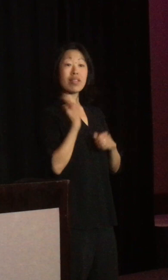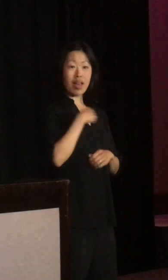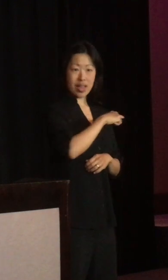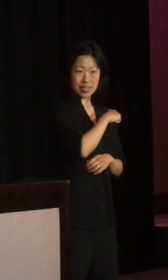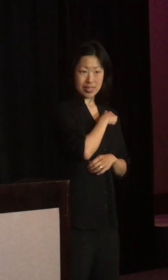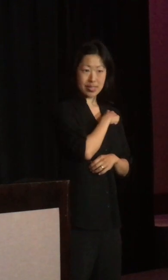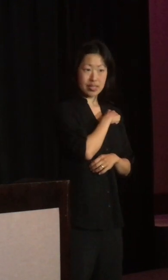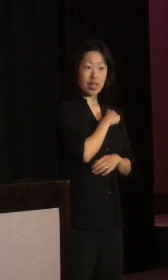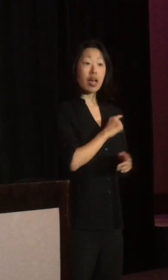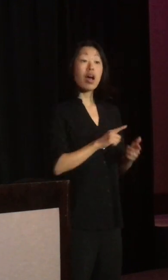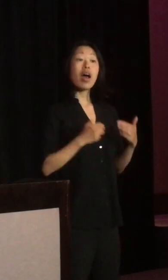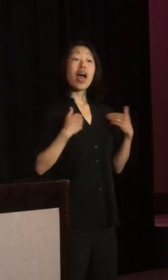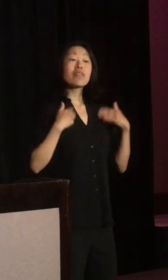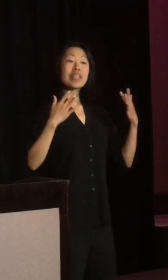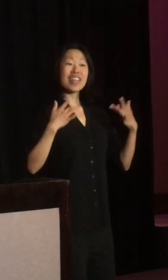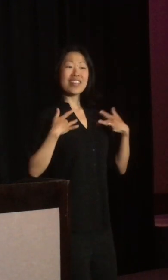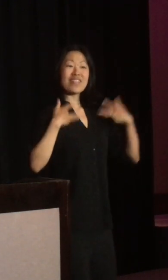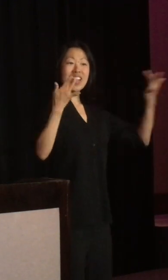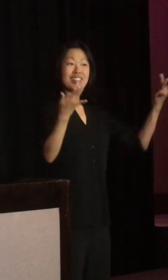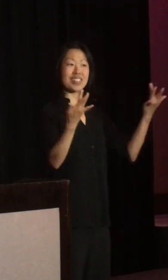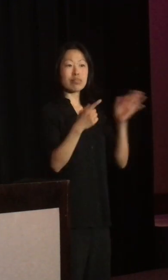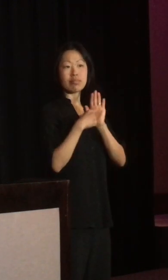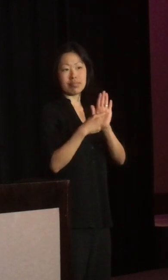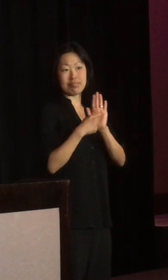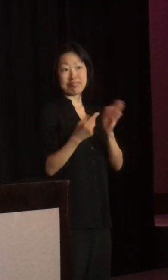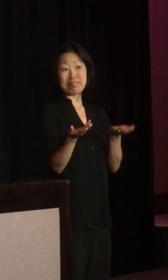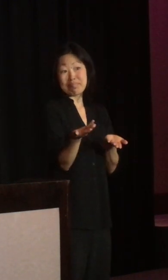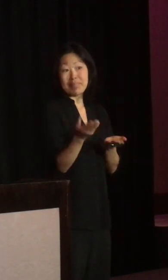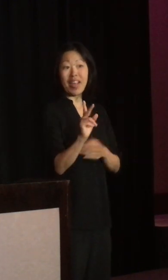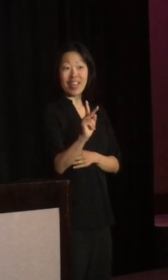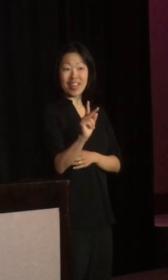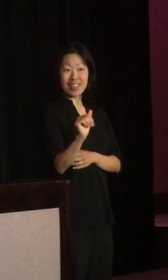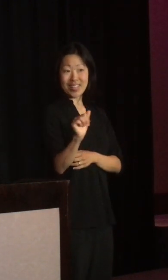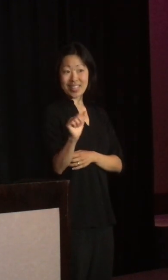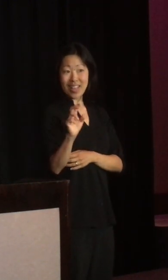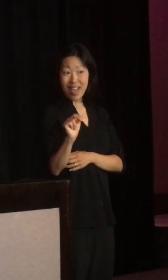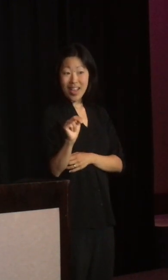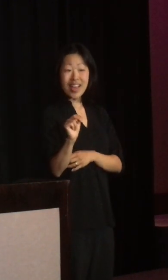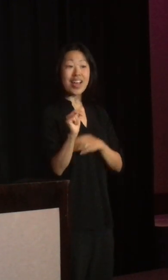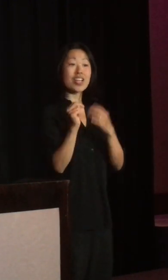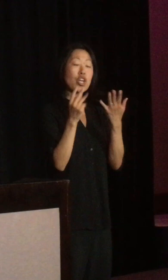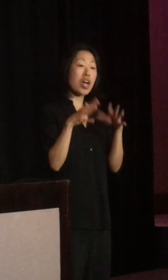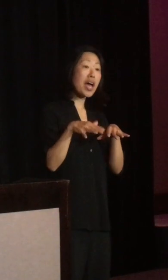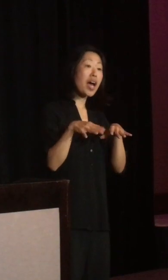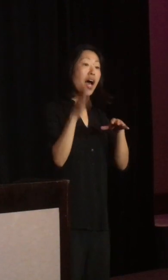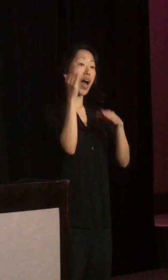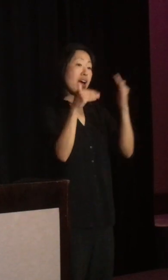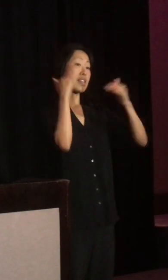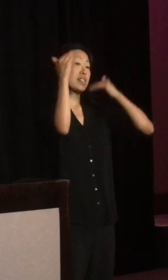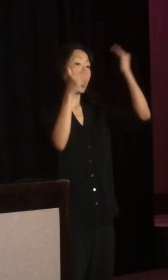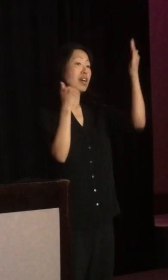Having events, having community like CON, like adult adoptee spaces, like